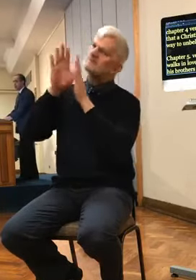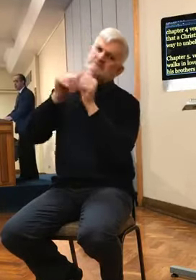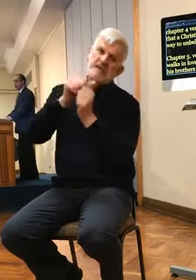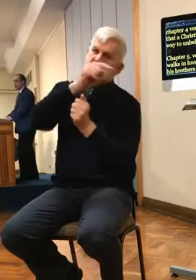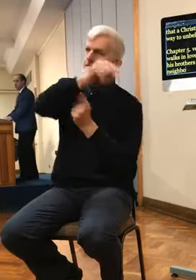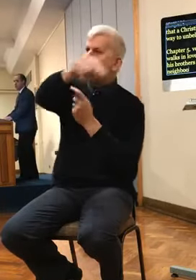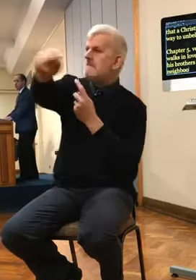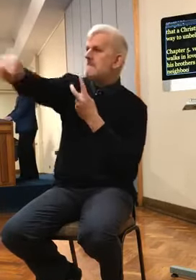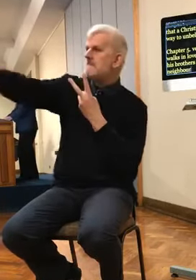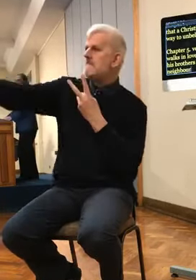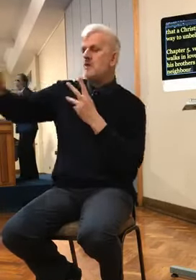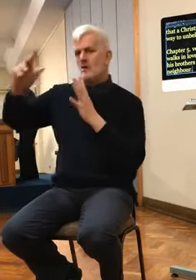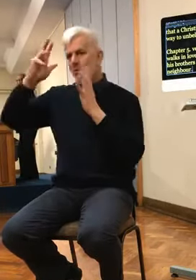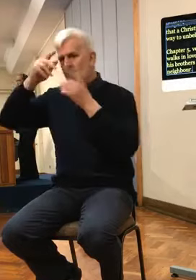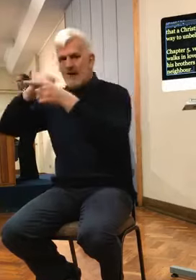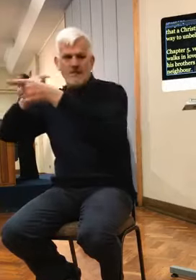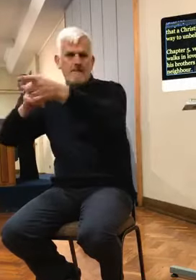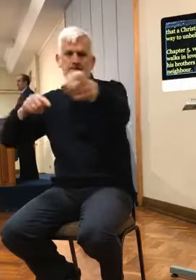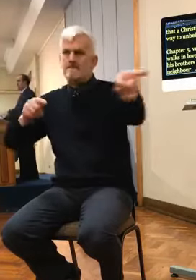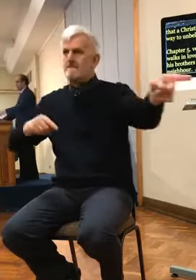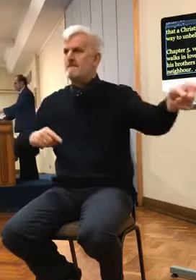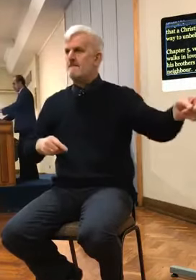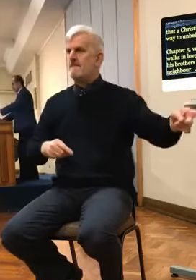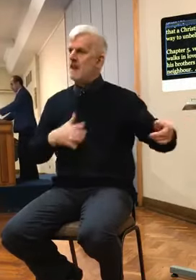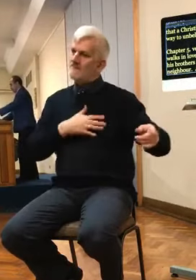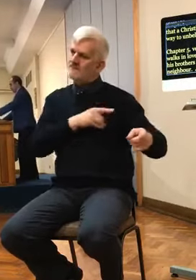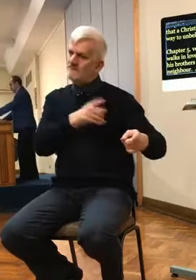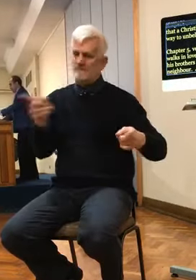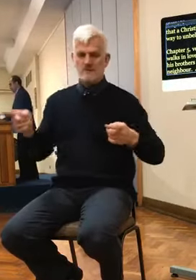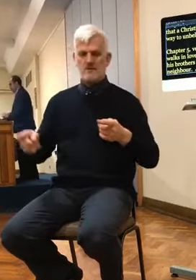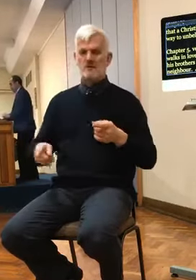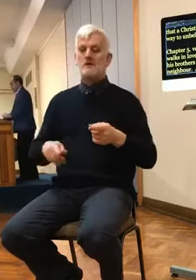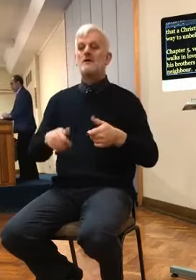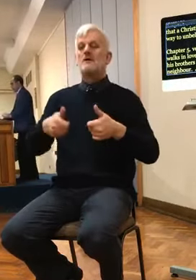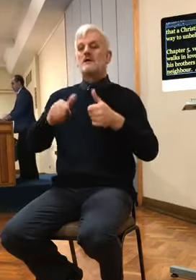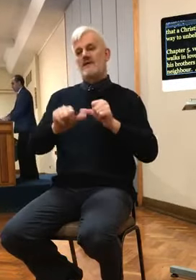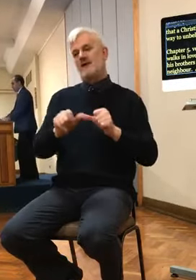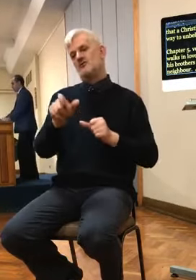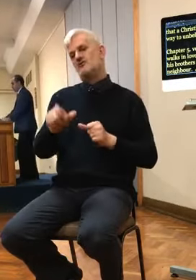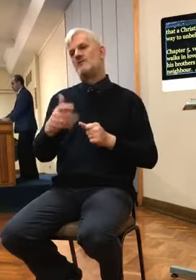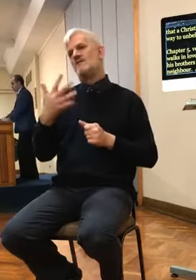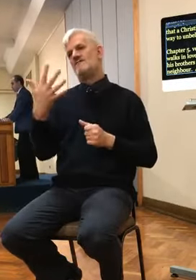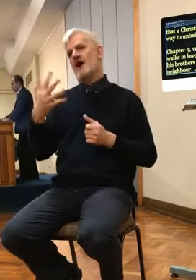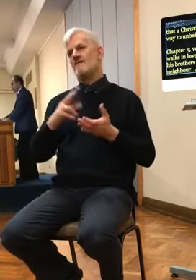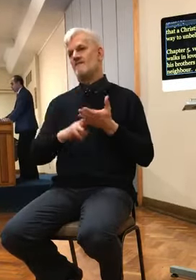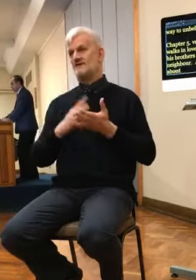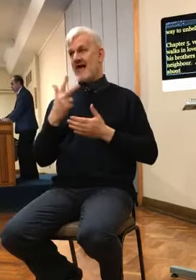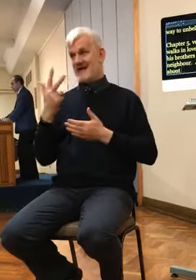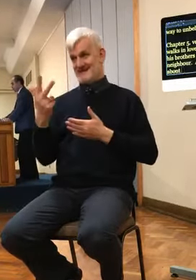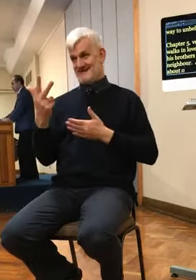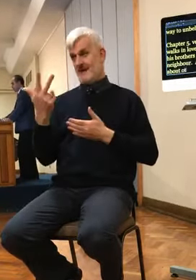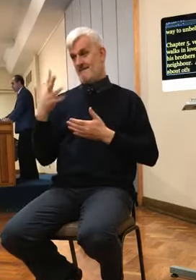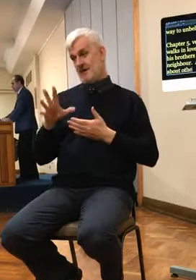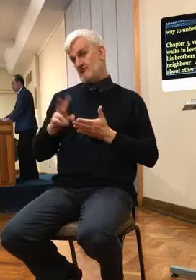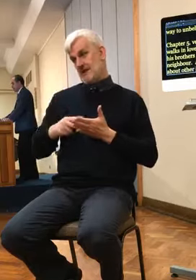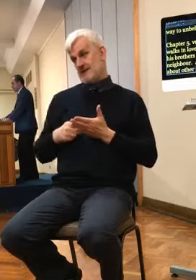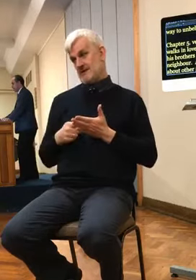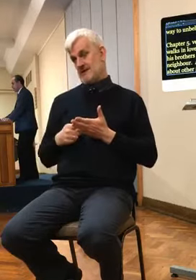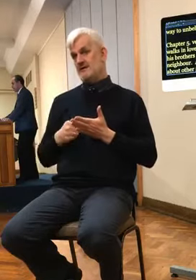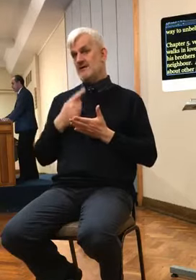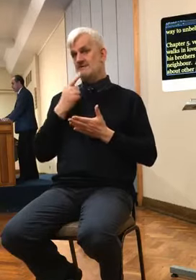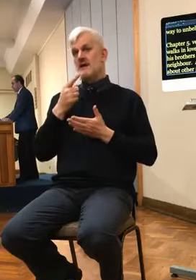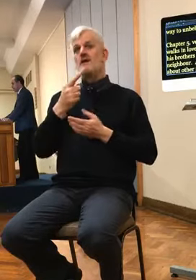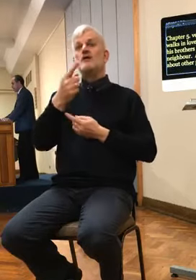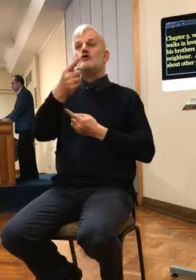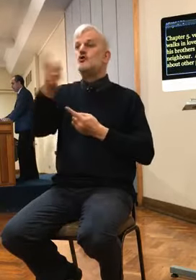concerned for other people. And then in chapter 5, verse 8, we read it. For you were sometimes darkness, but